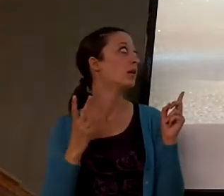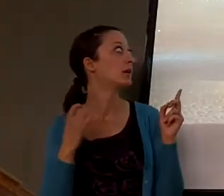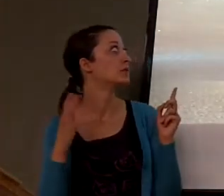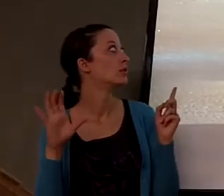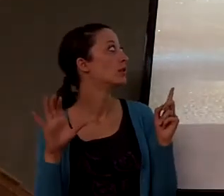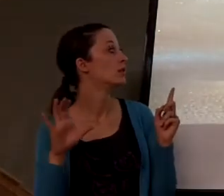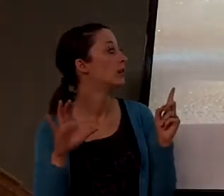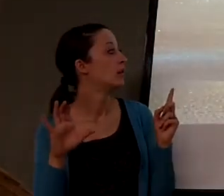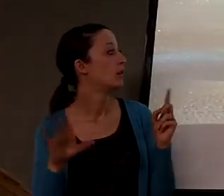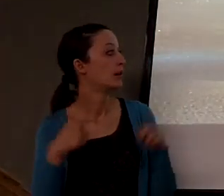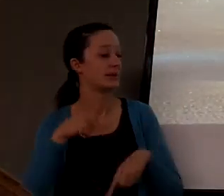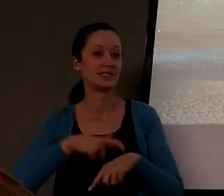three wise men